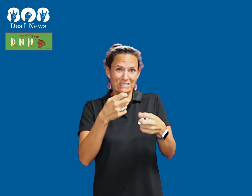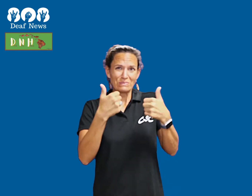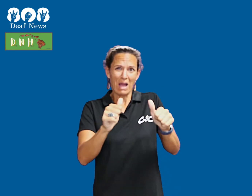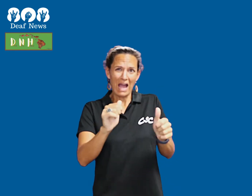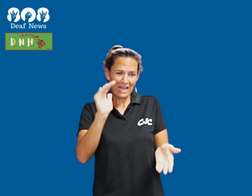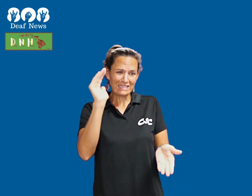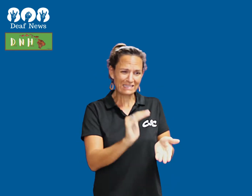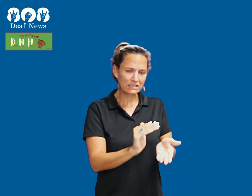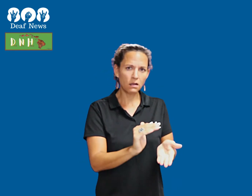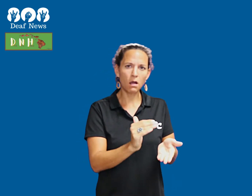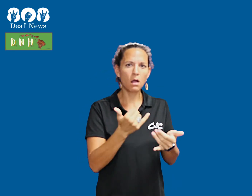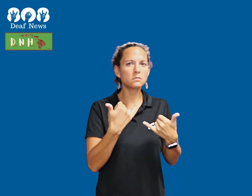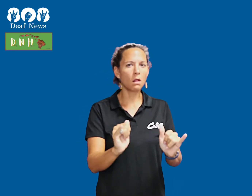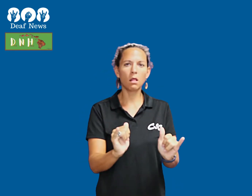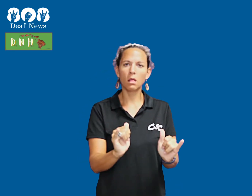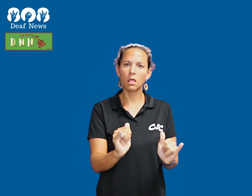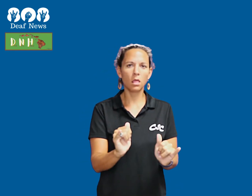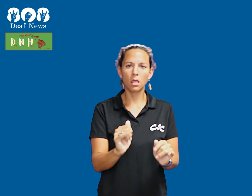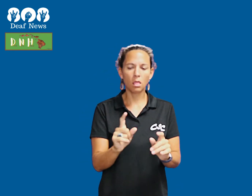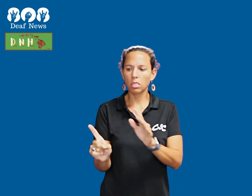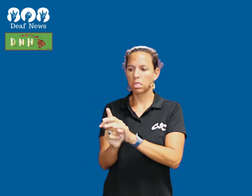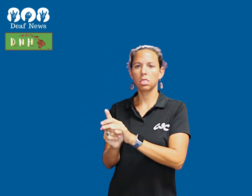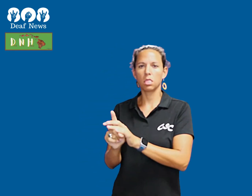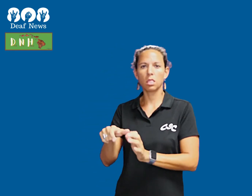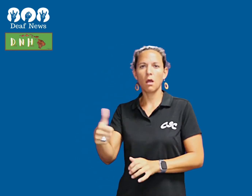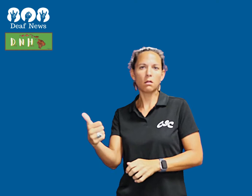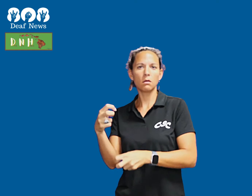same time, they created another problem.